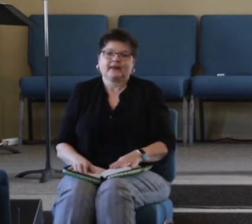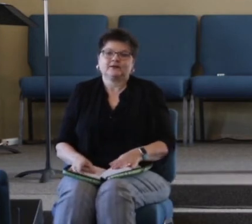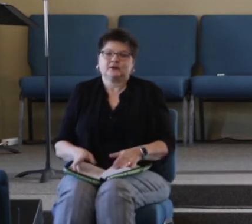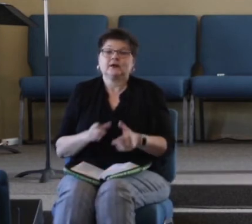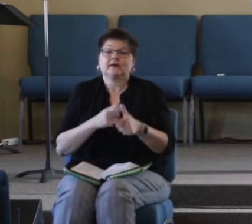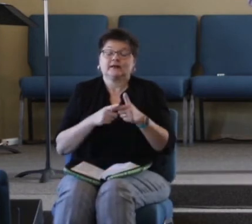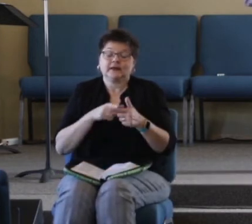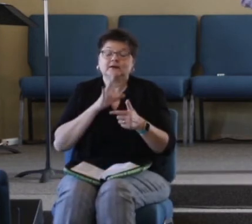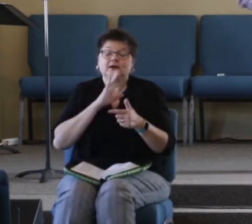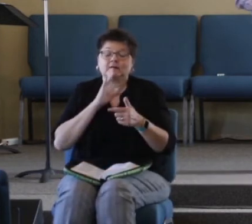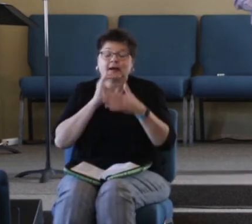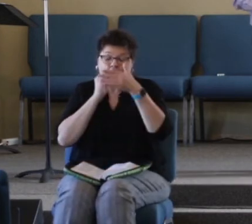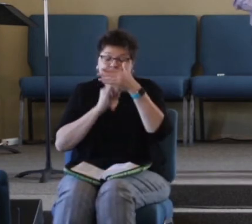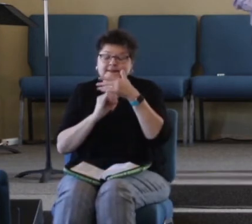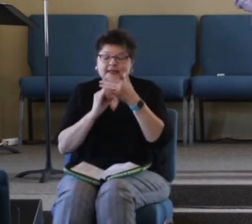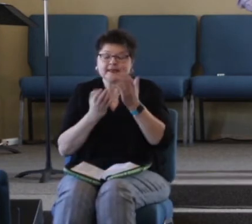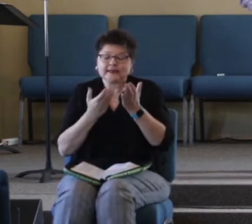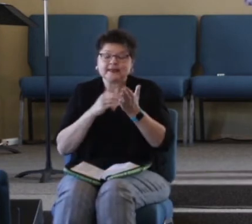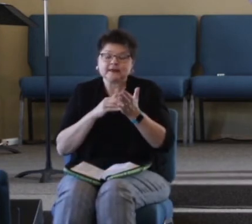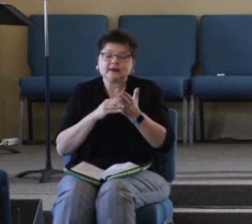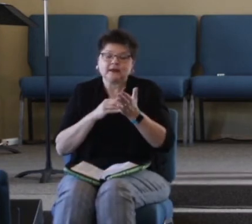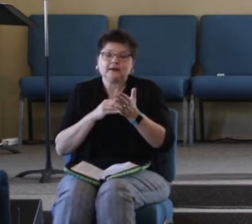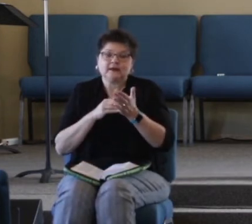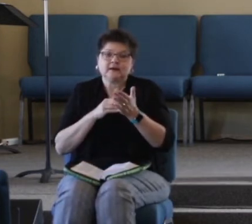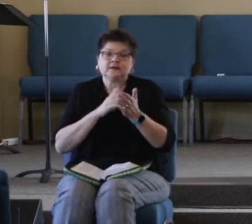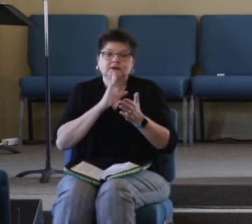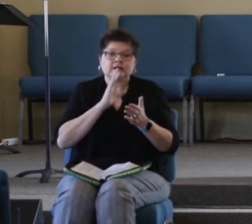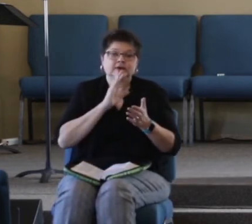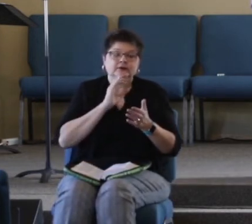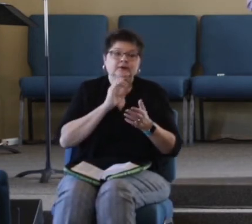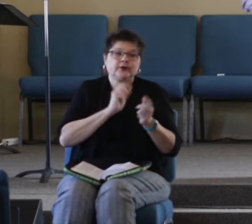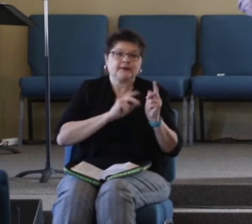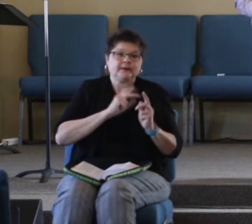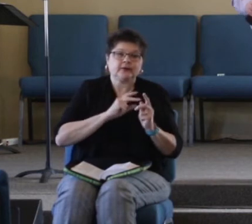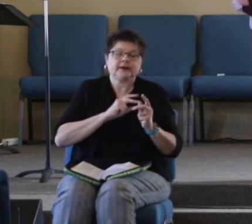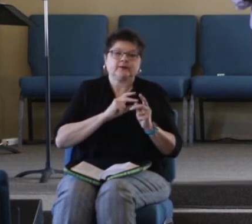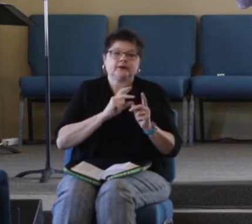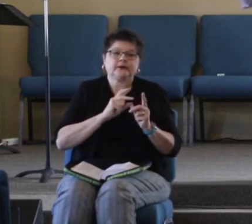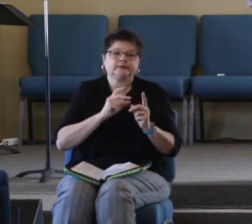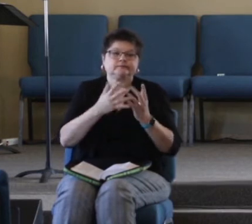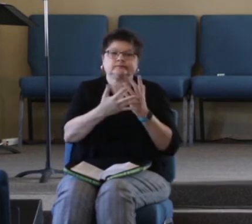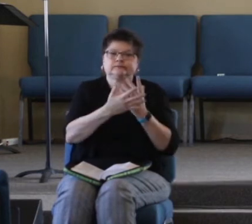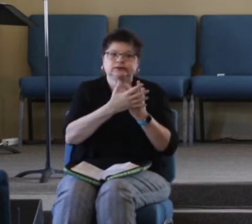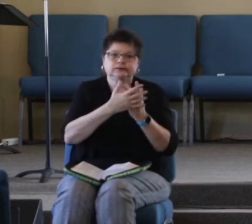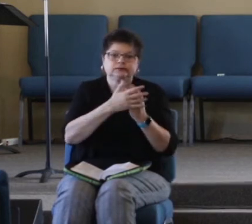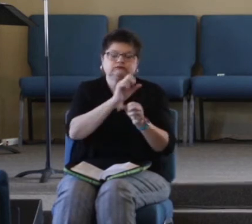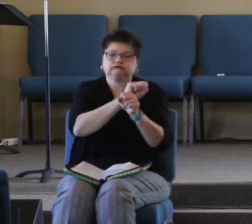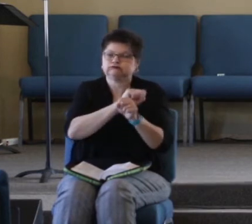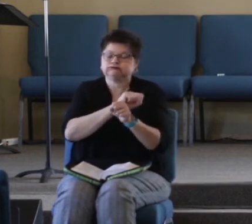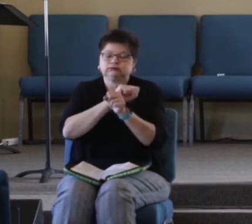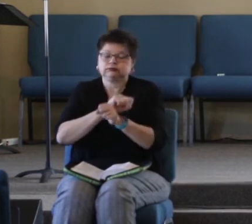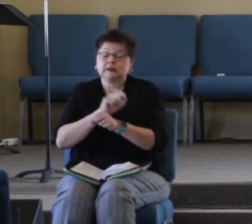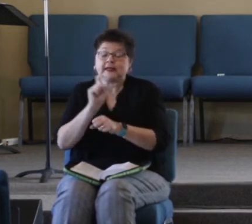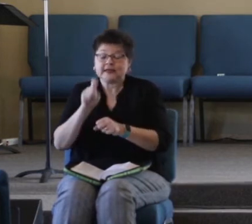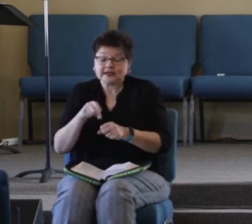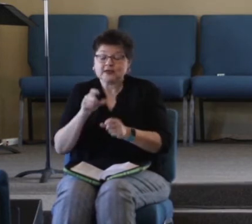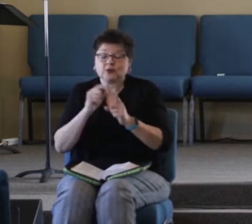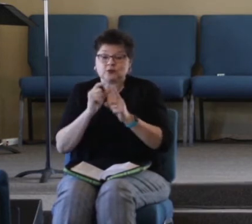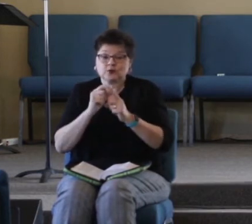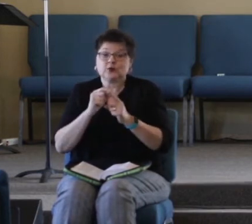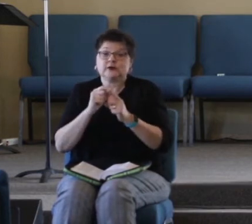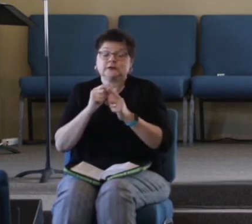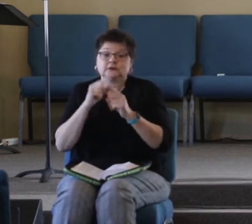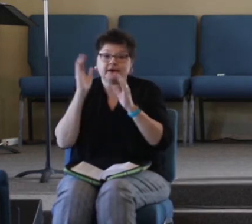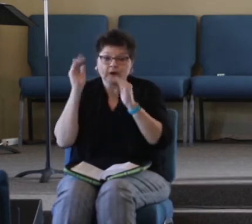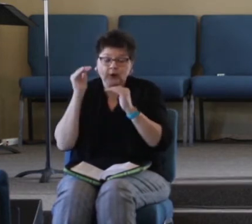to the Israelites who were in captivity and captives by the Assyrians. They needed those words of hope. They needed to